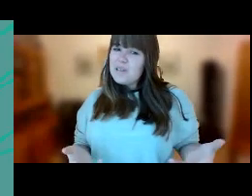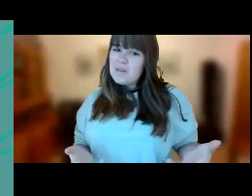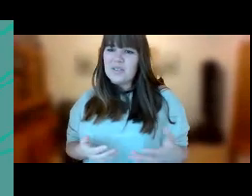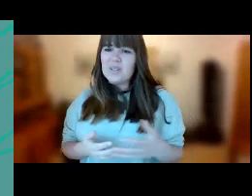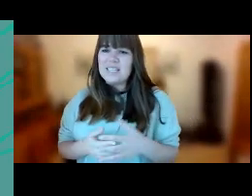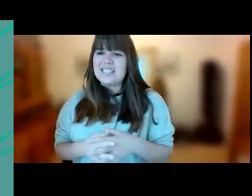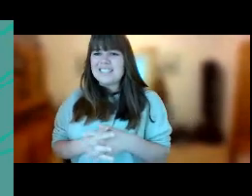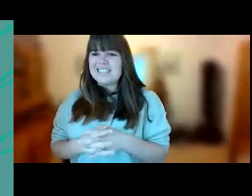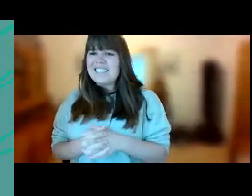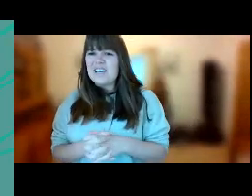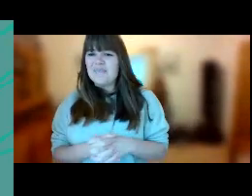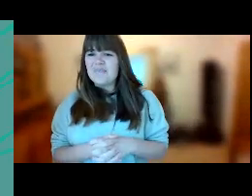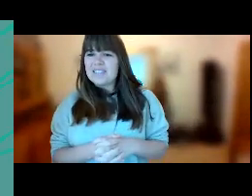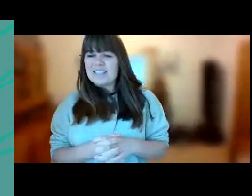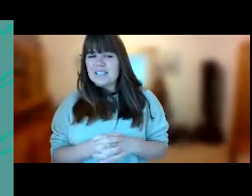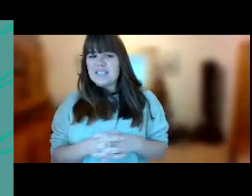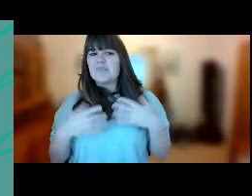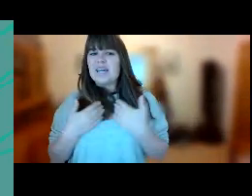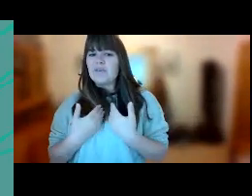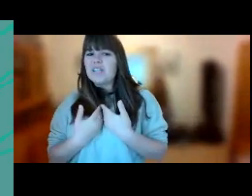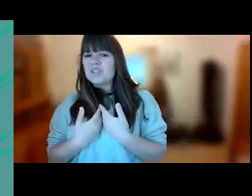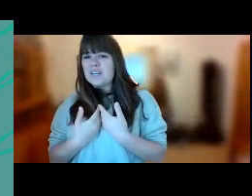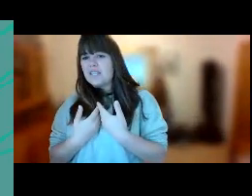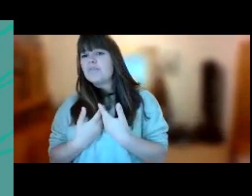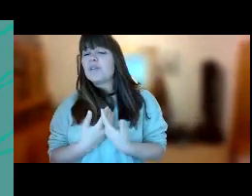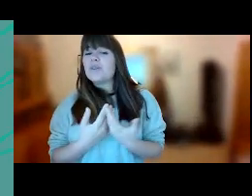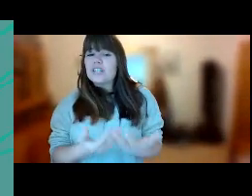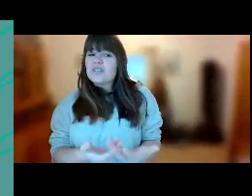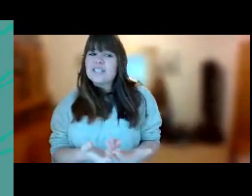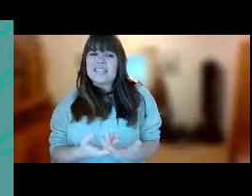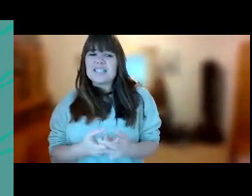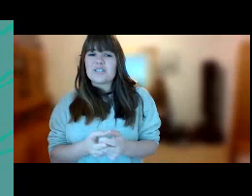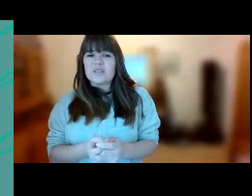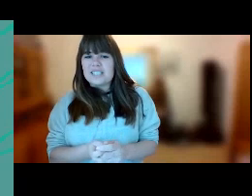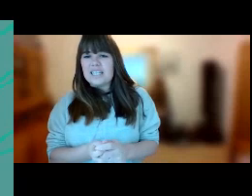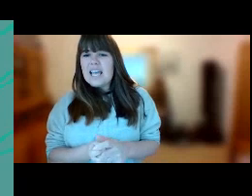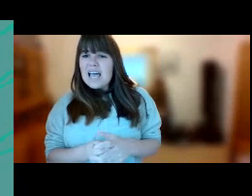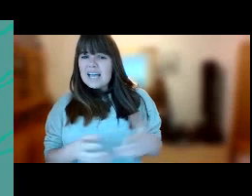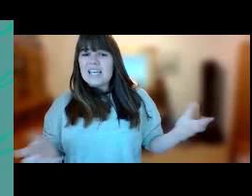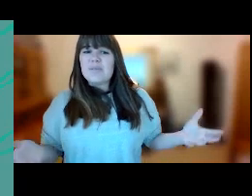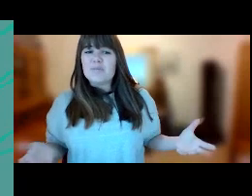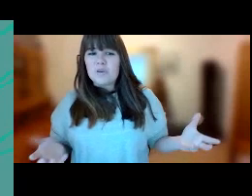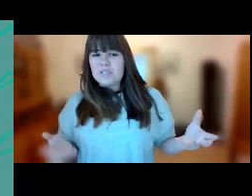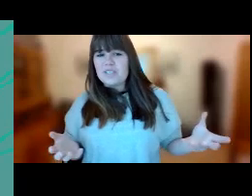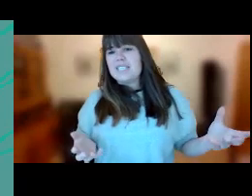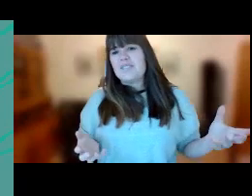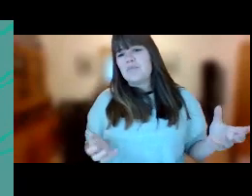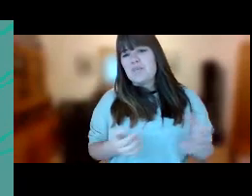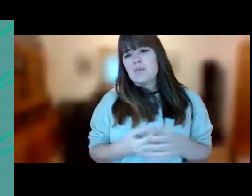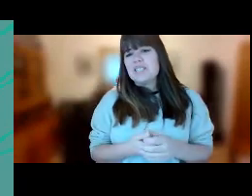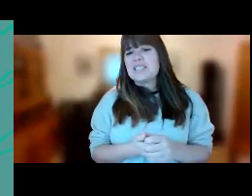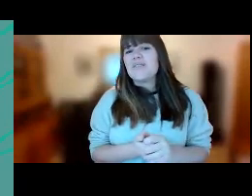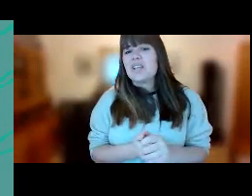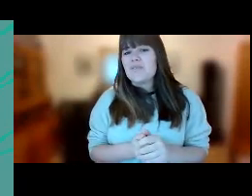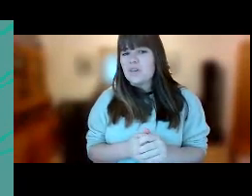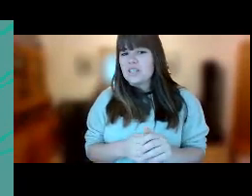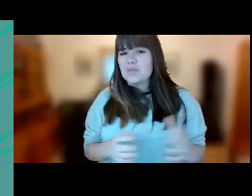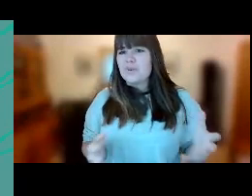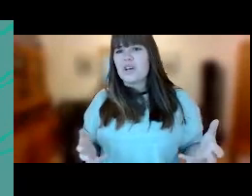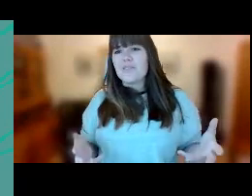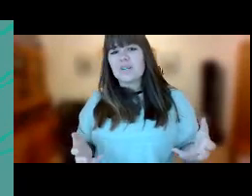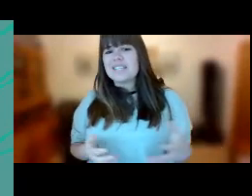to give people a voice and this display the point that we're trying to get across, and enabling more opportunities for people. And this is something